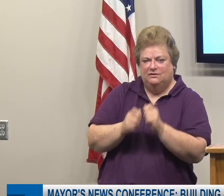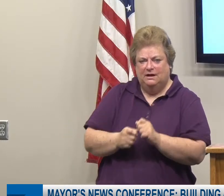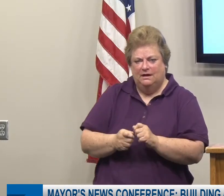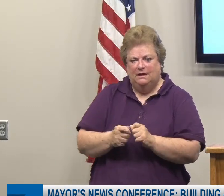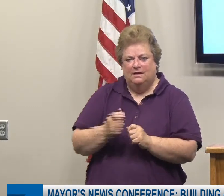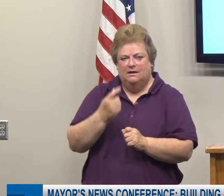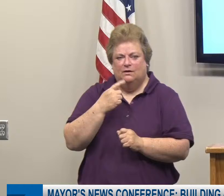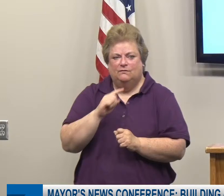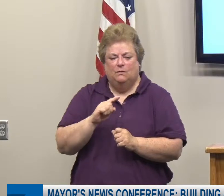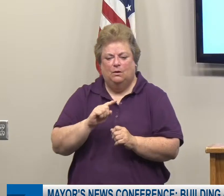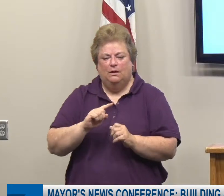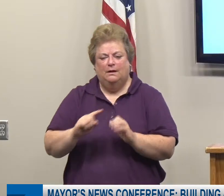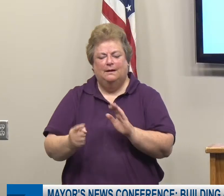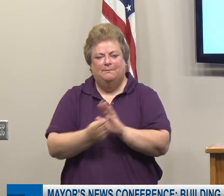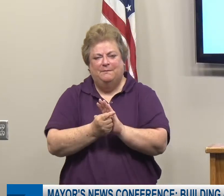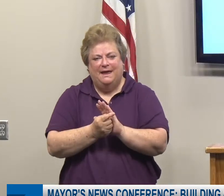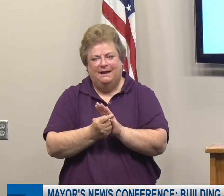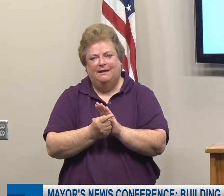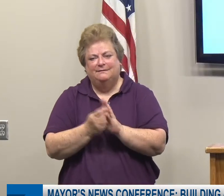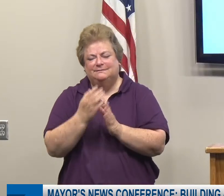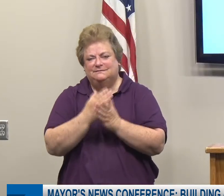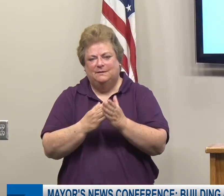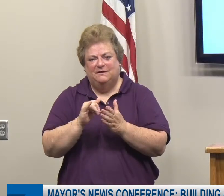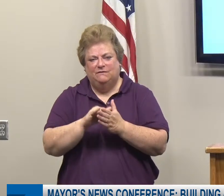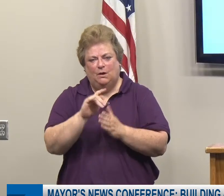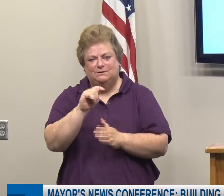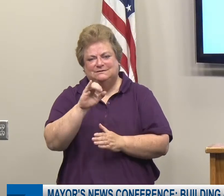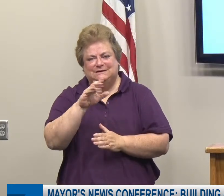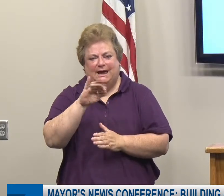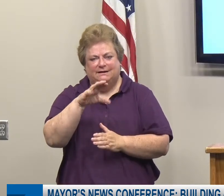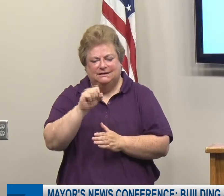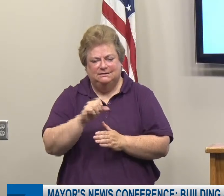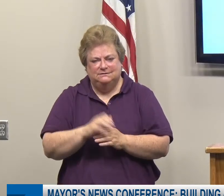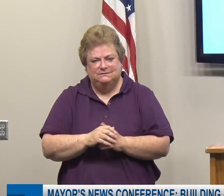sort of outlawing or banning some of the tactics. To what extent